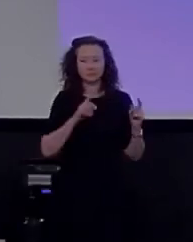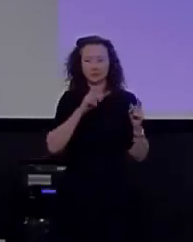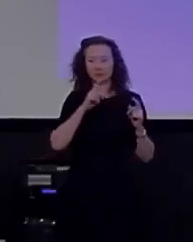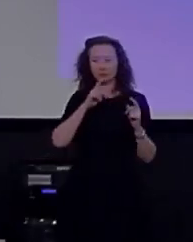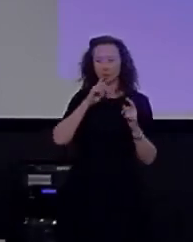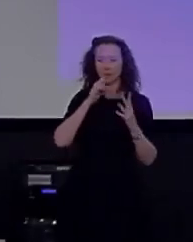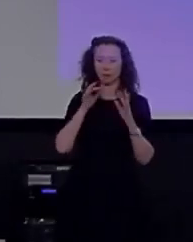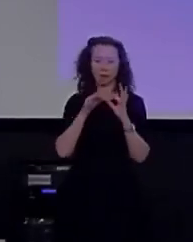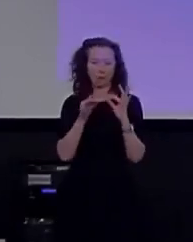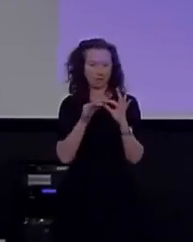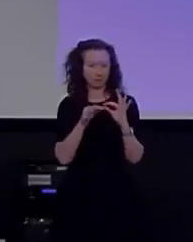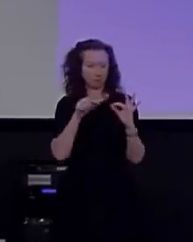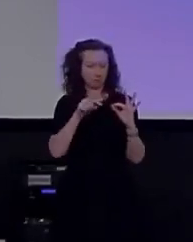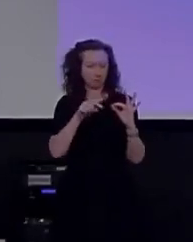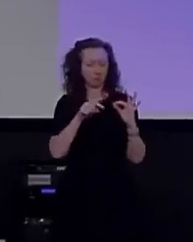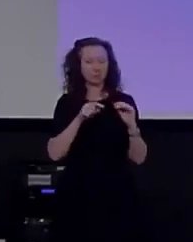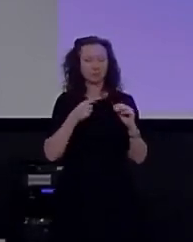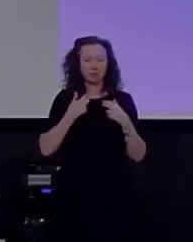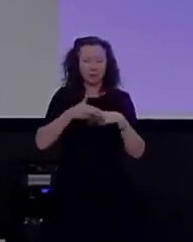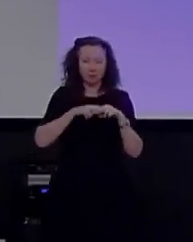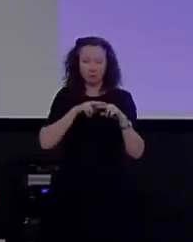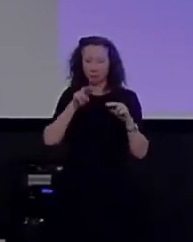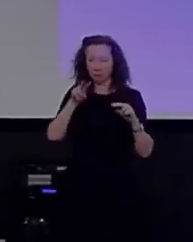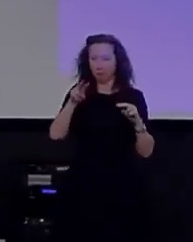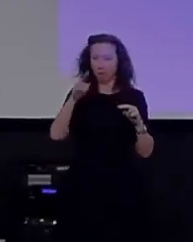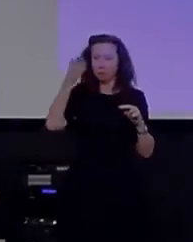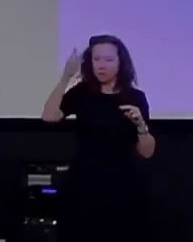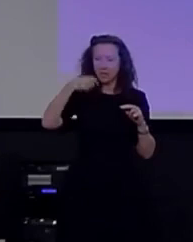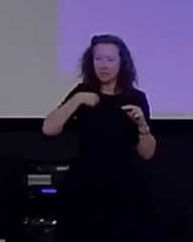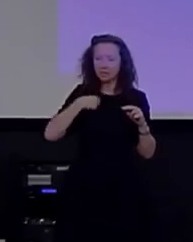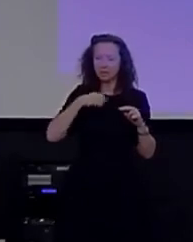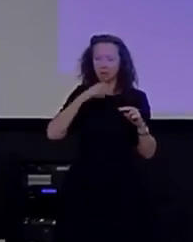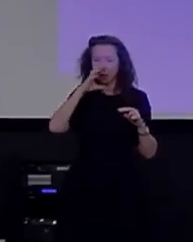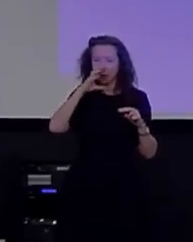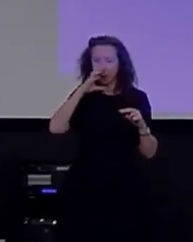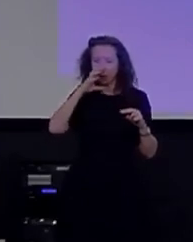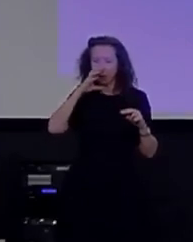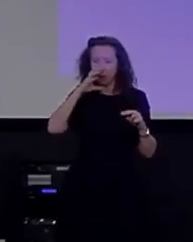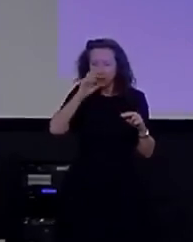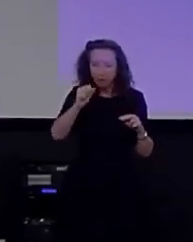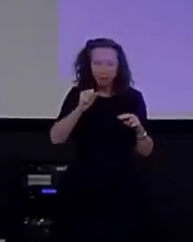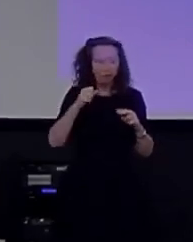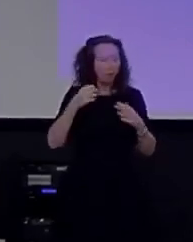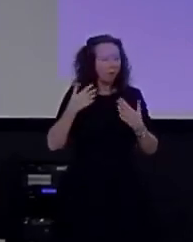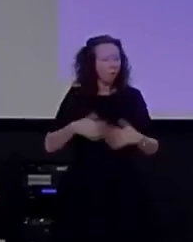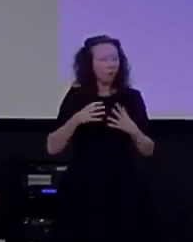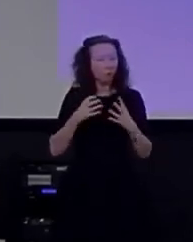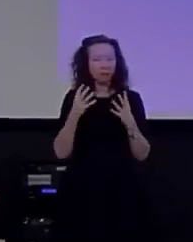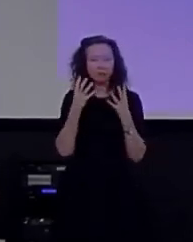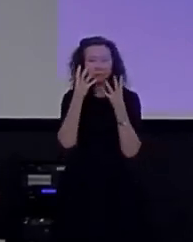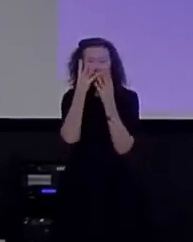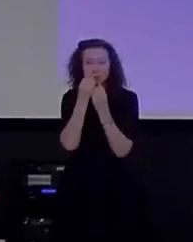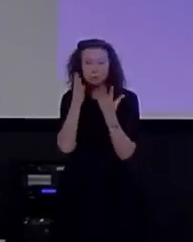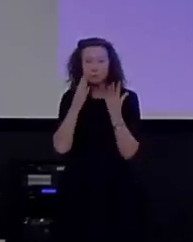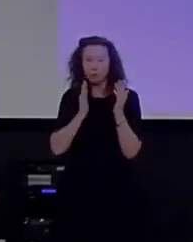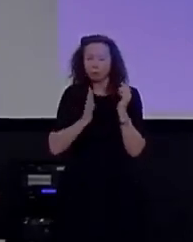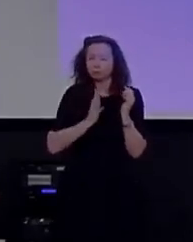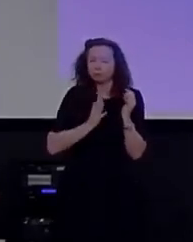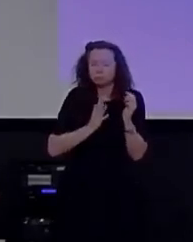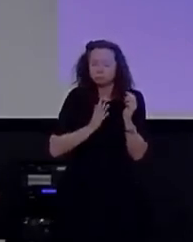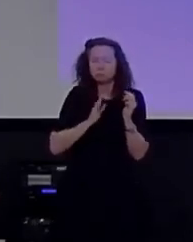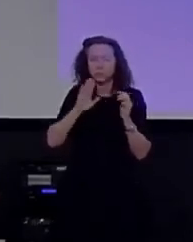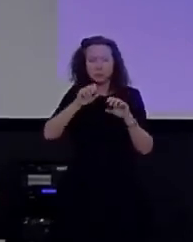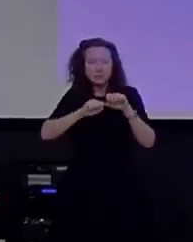I found your presentation thrilling. I found it beautiful and elegant, and the science about the